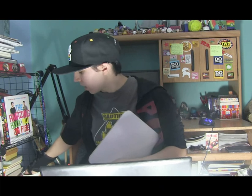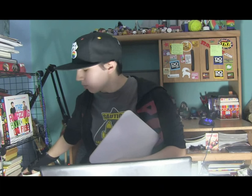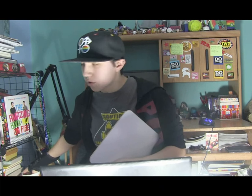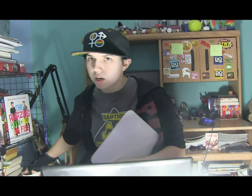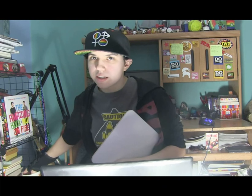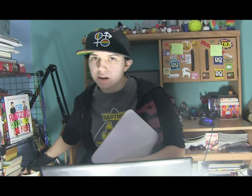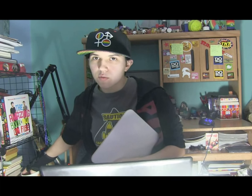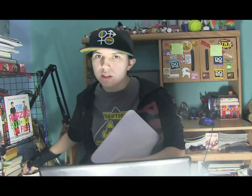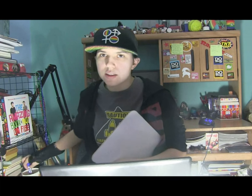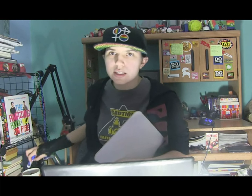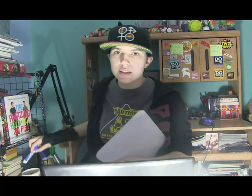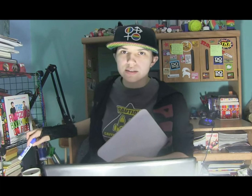to write down what these